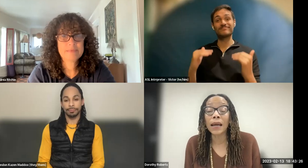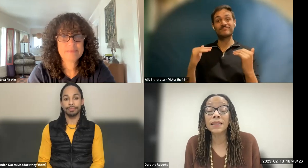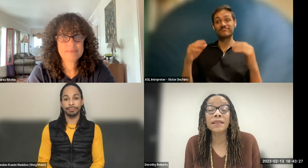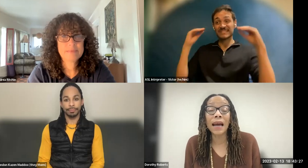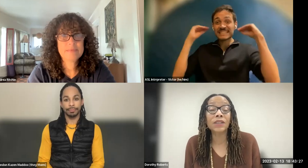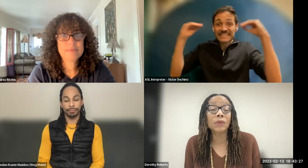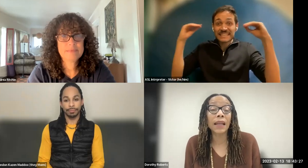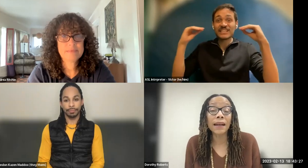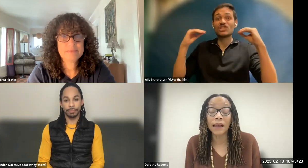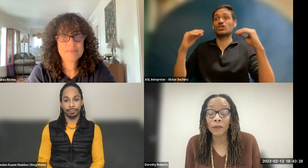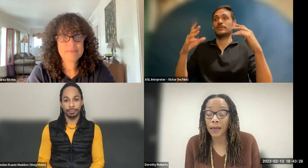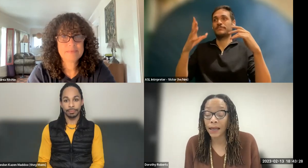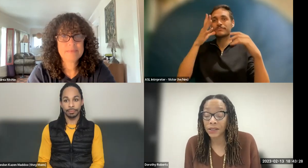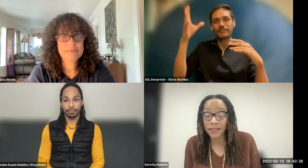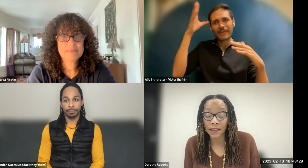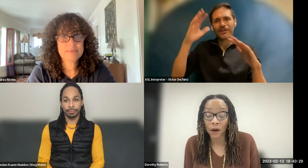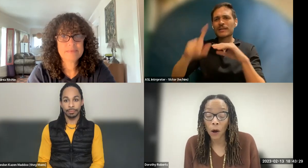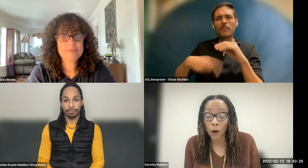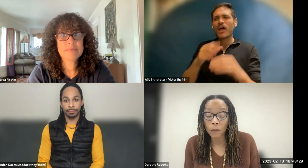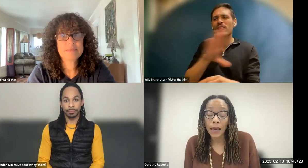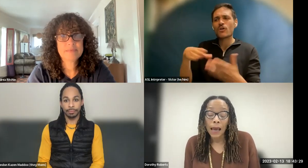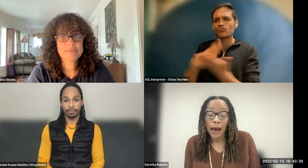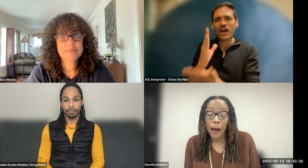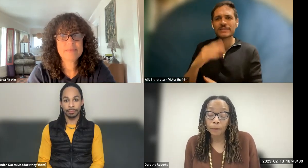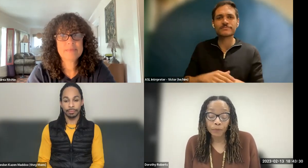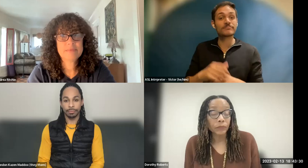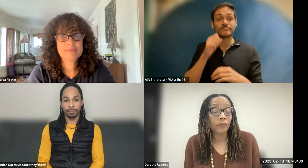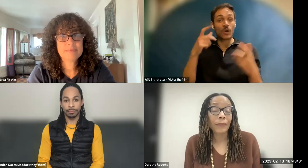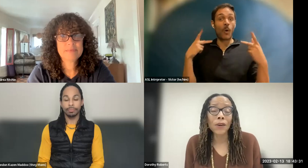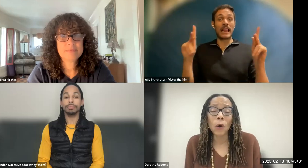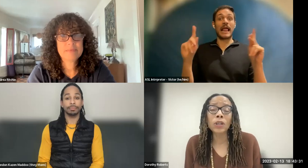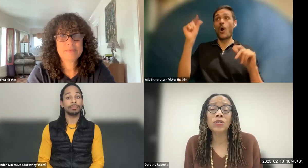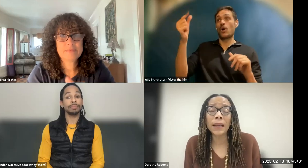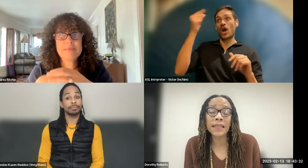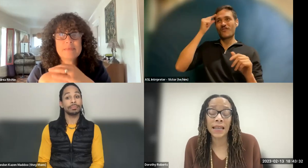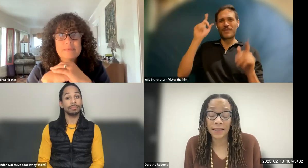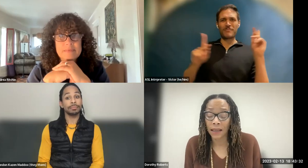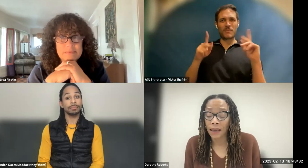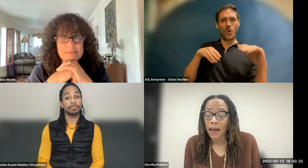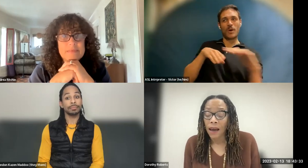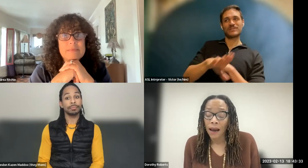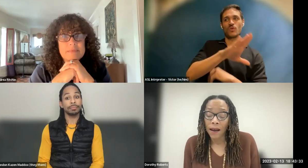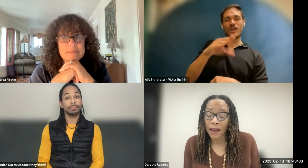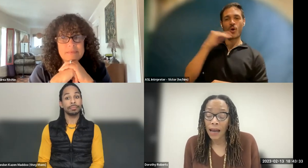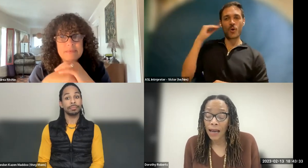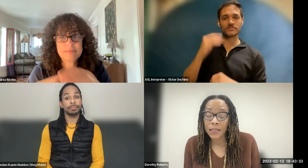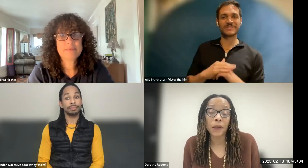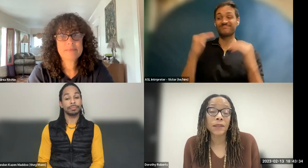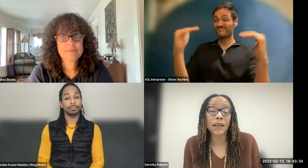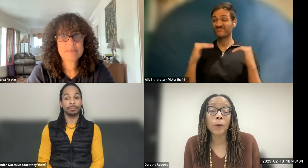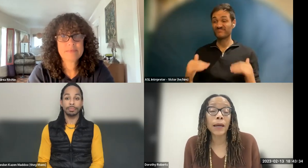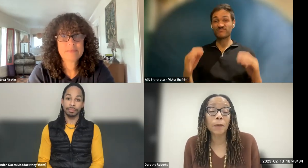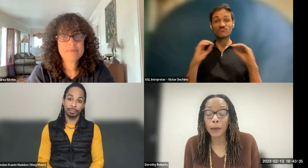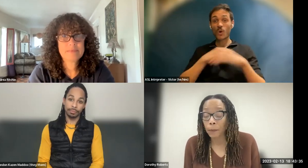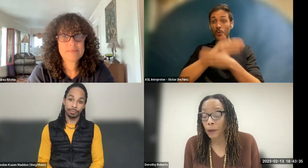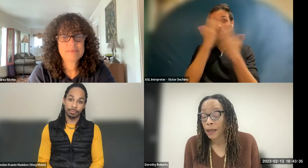their rights not to let government agents in their homes. No more drug testing in hospitals